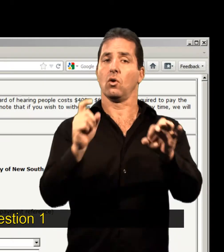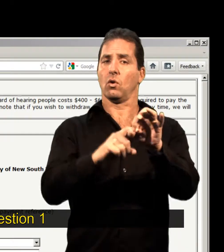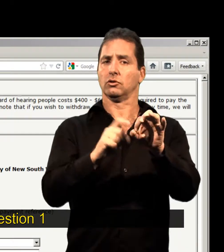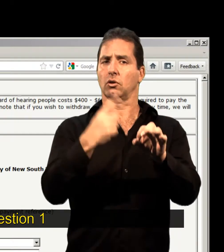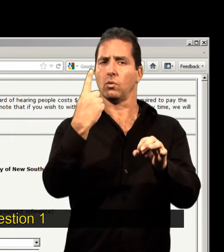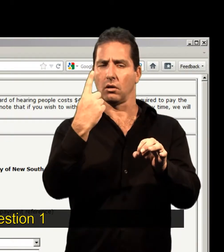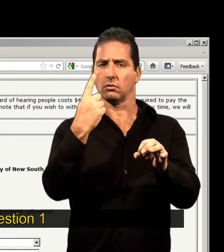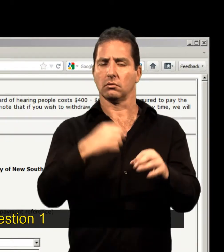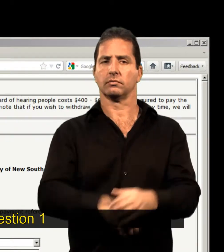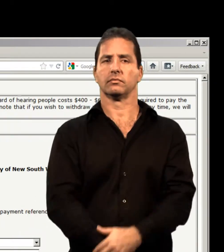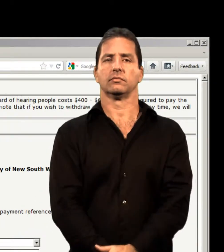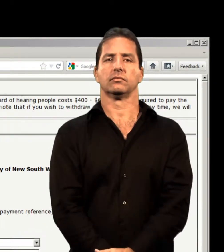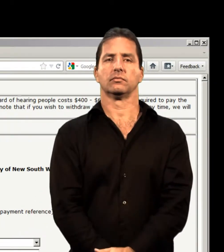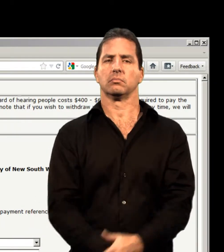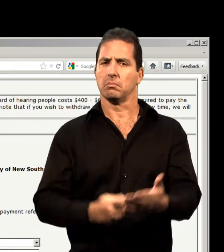Question 1.